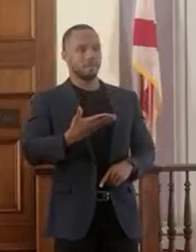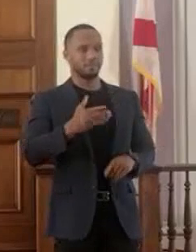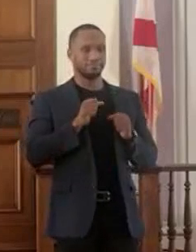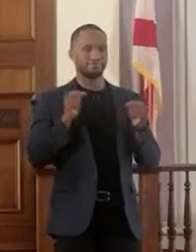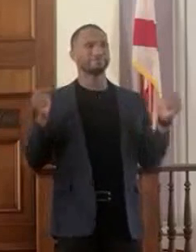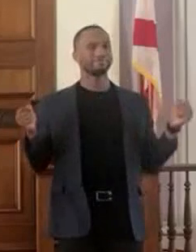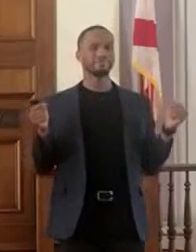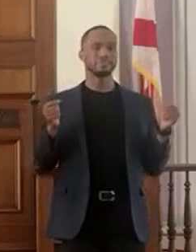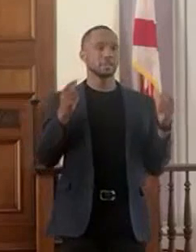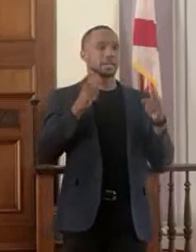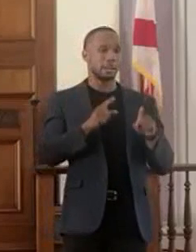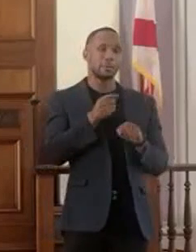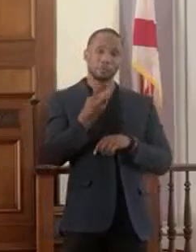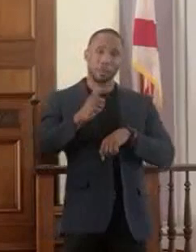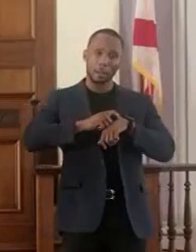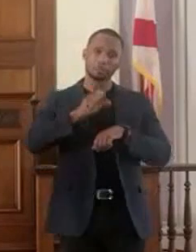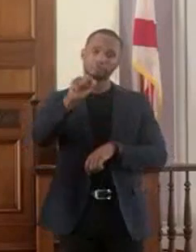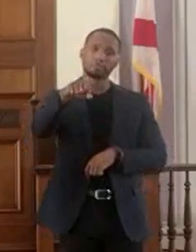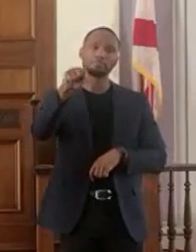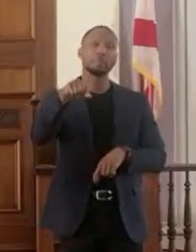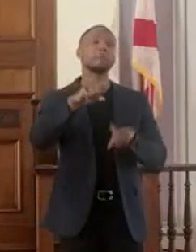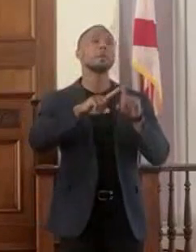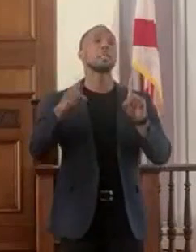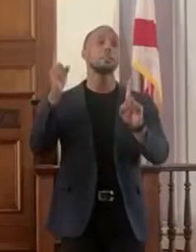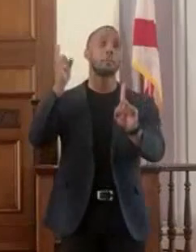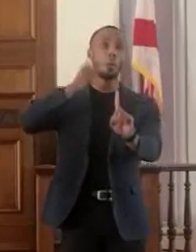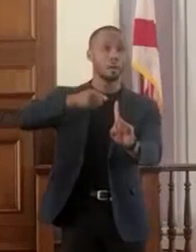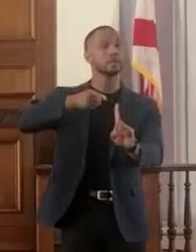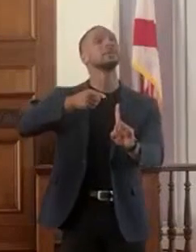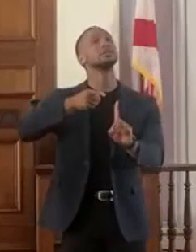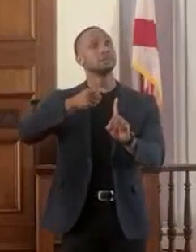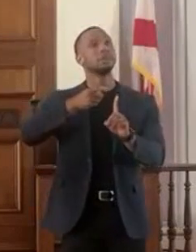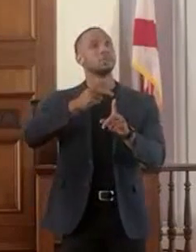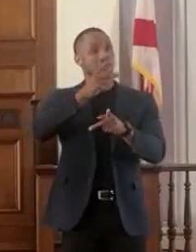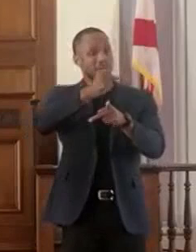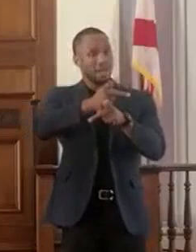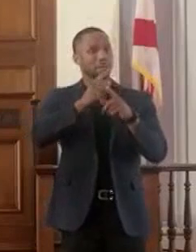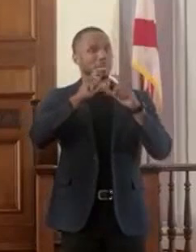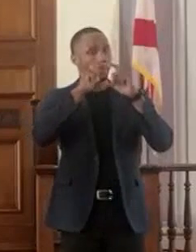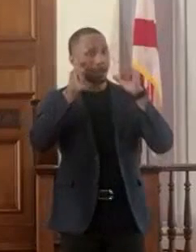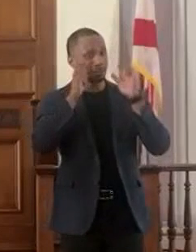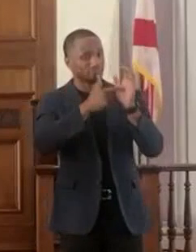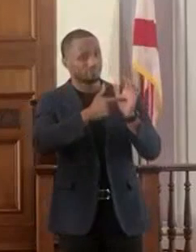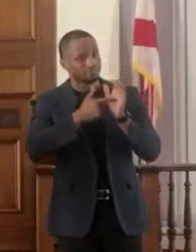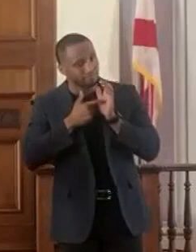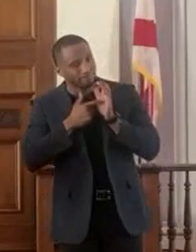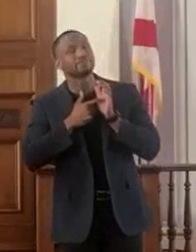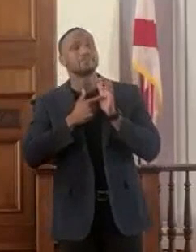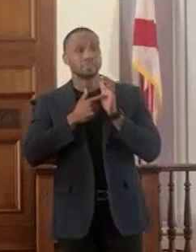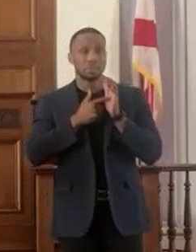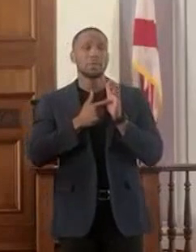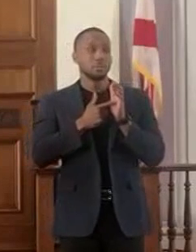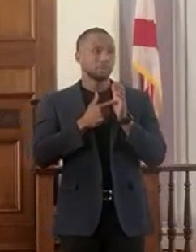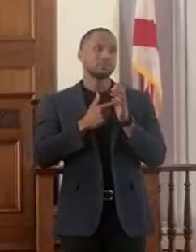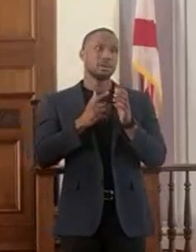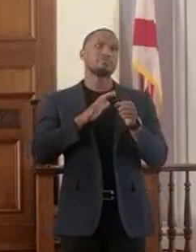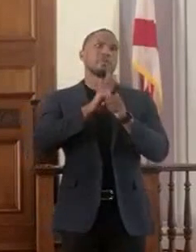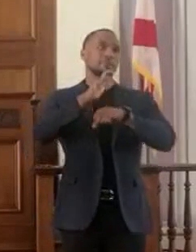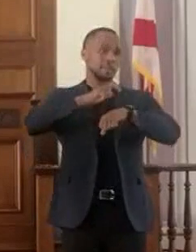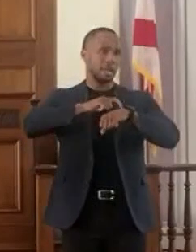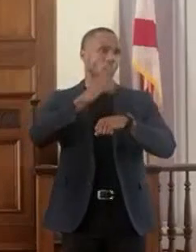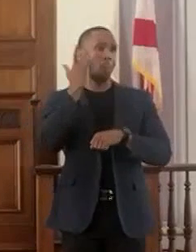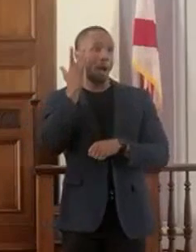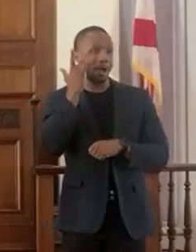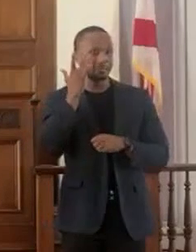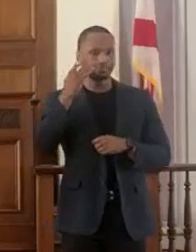times as well. The bottom line is we've kept the mask mandate in place for more than a generous period of time because it's